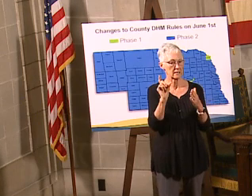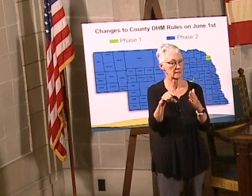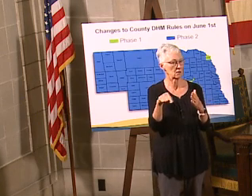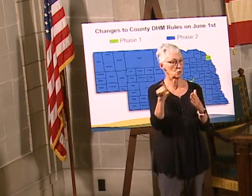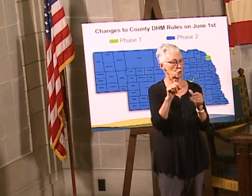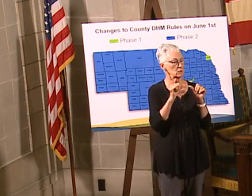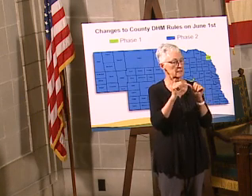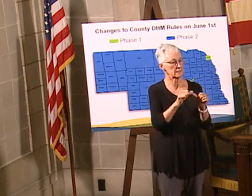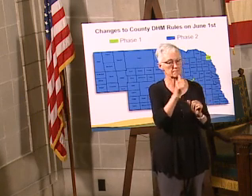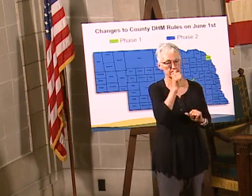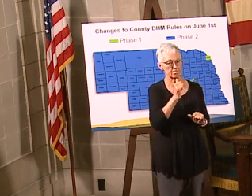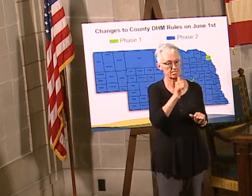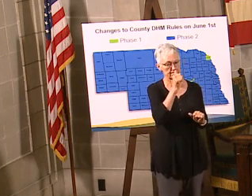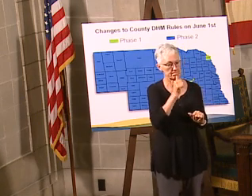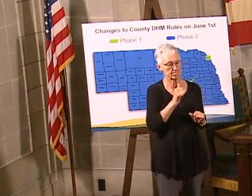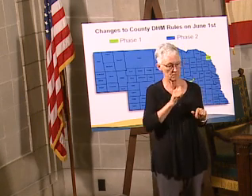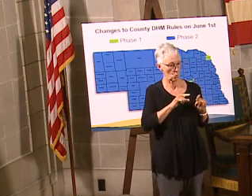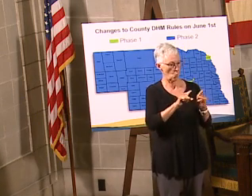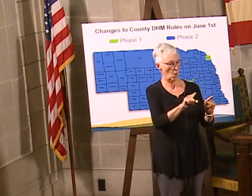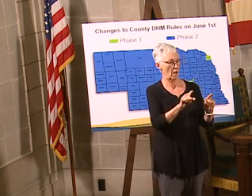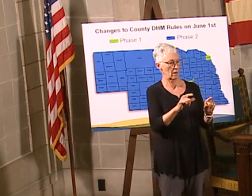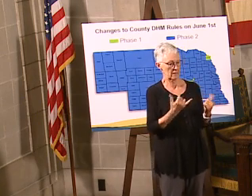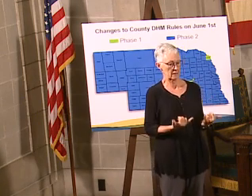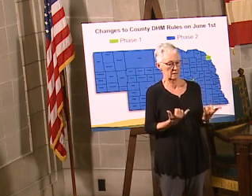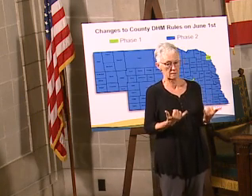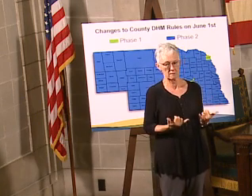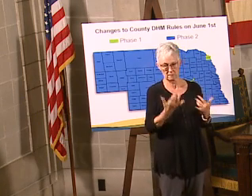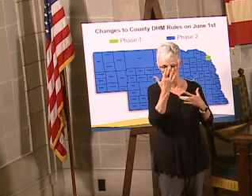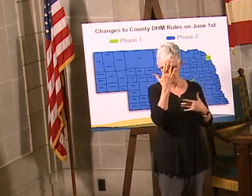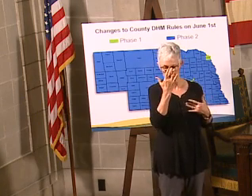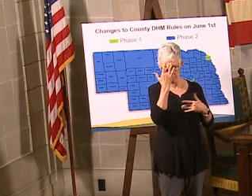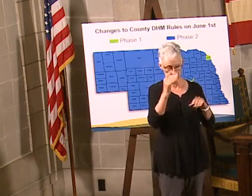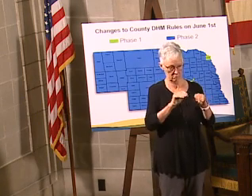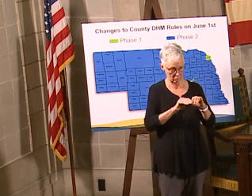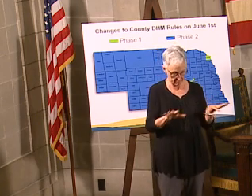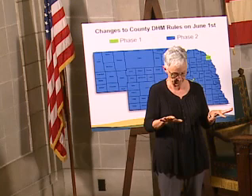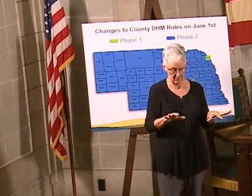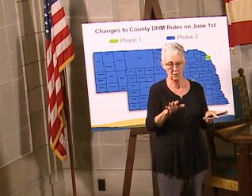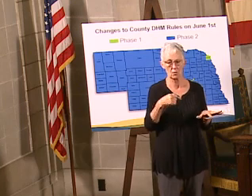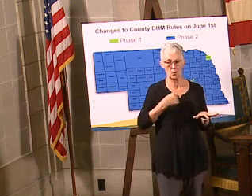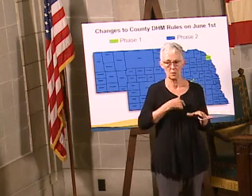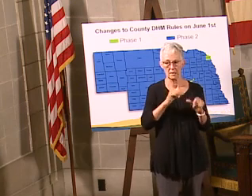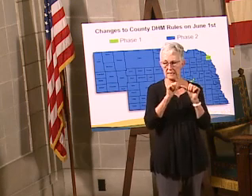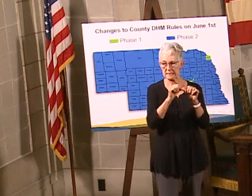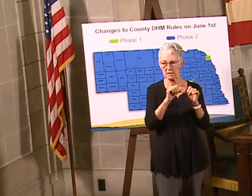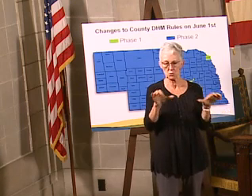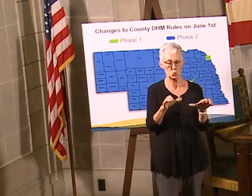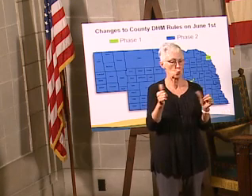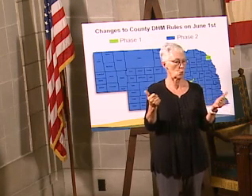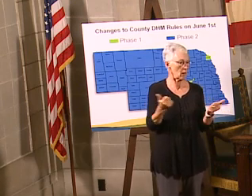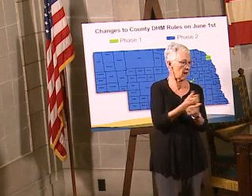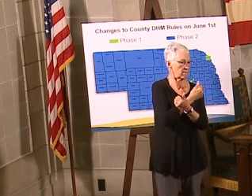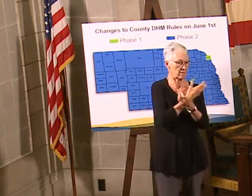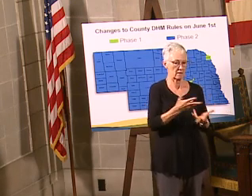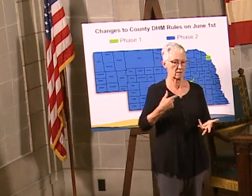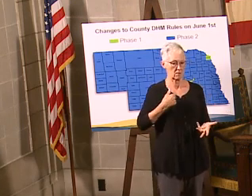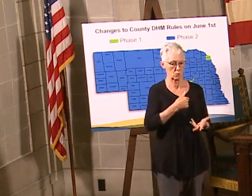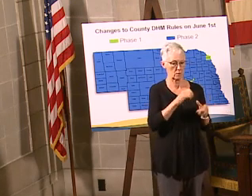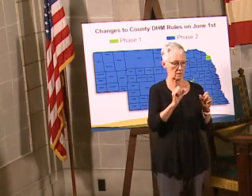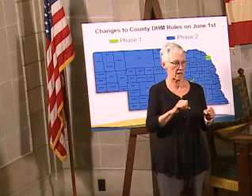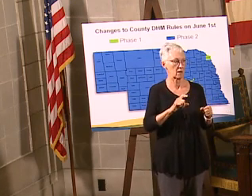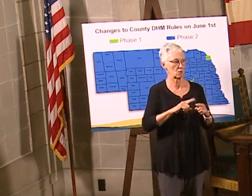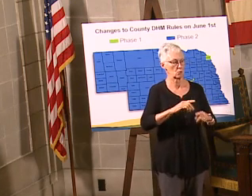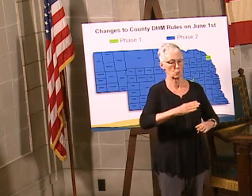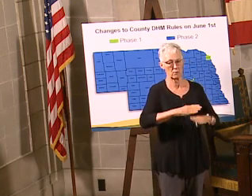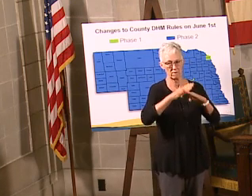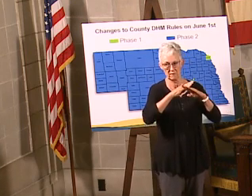through this pandemic, and we will continue to work with you to make sure that we're doing everything we can to slow the spread of the virus and allow